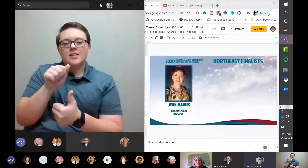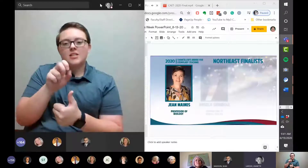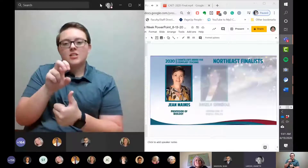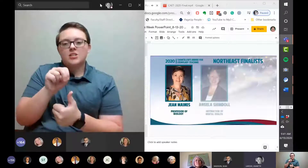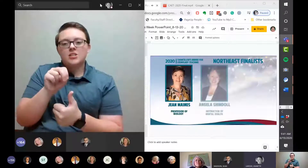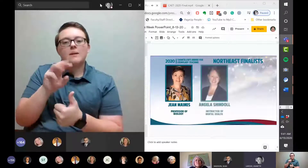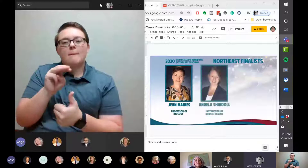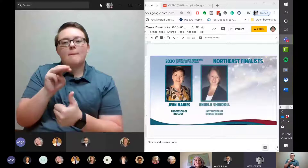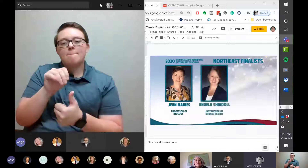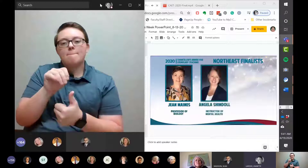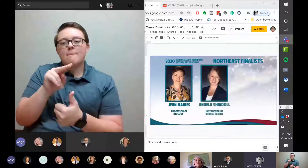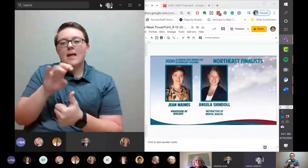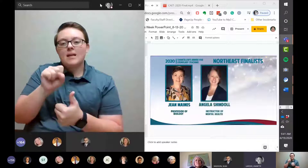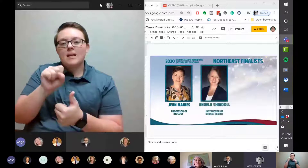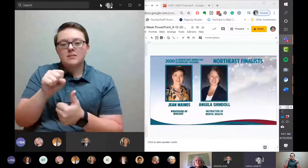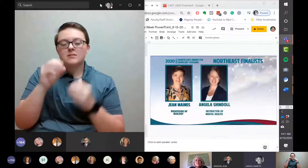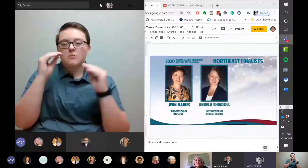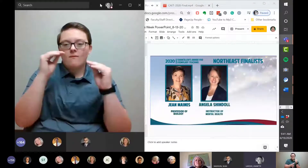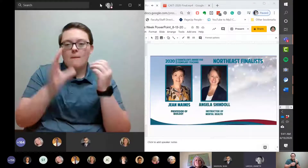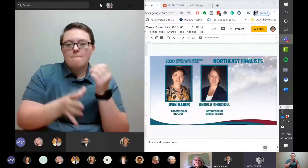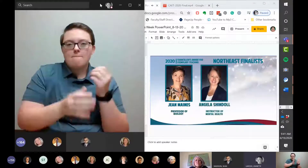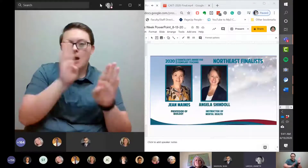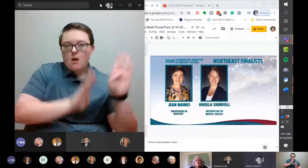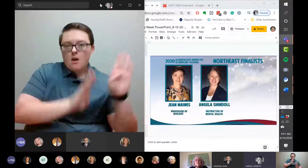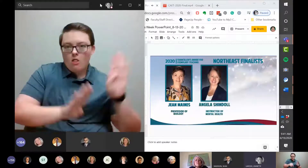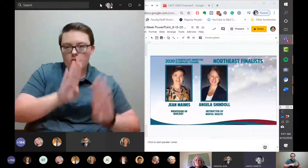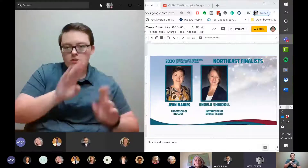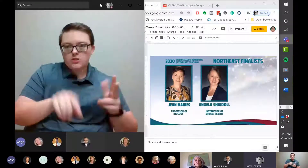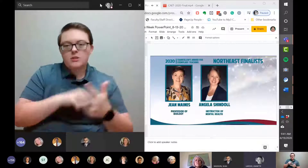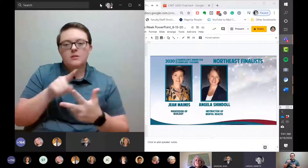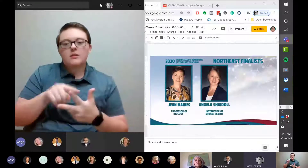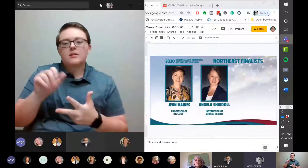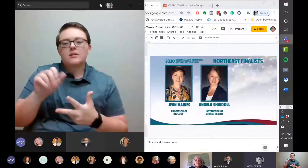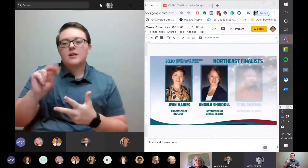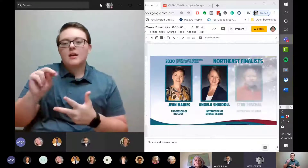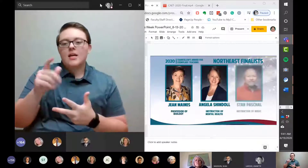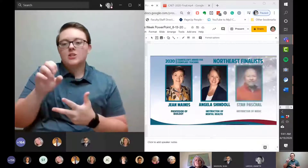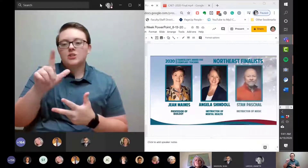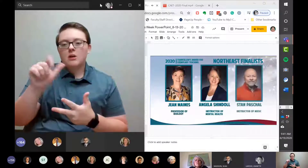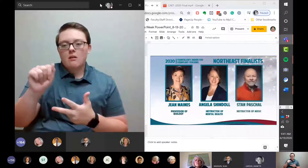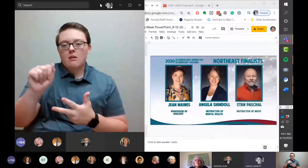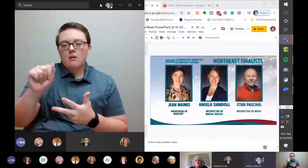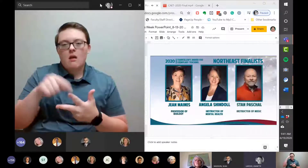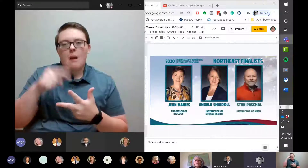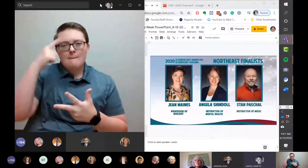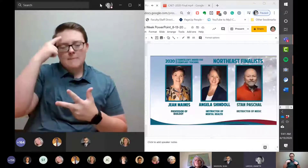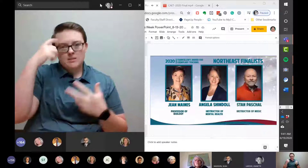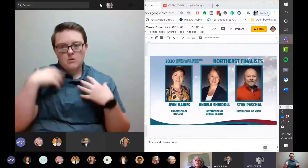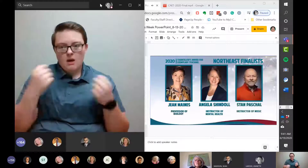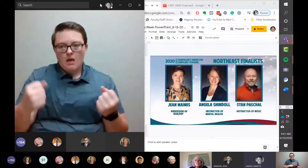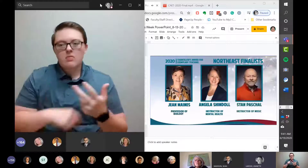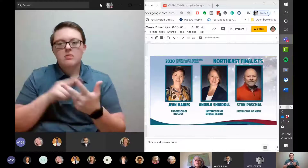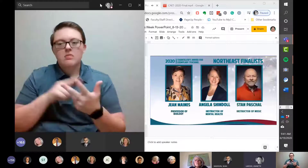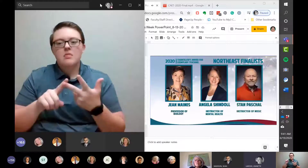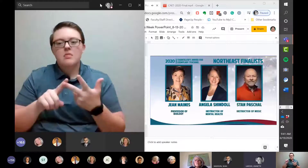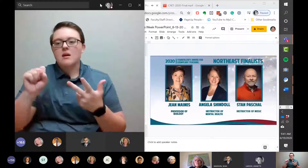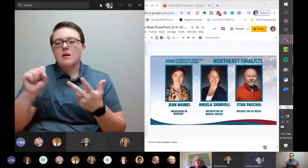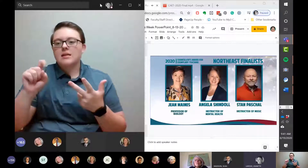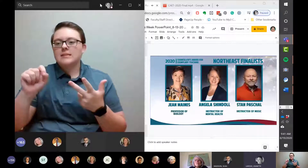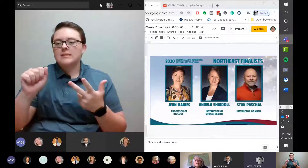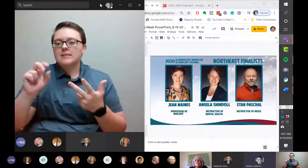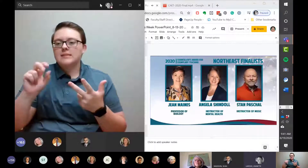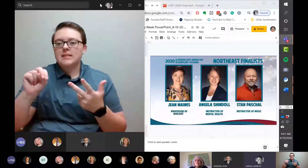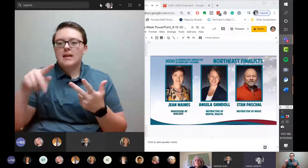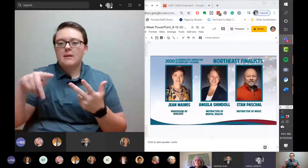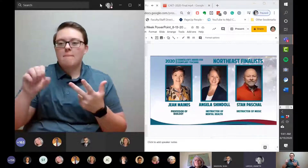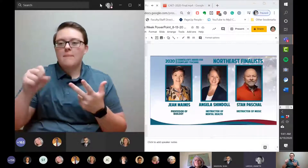Biology, Miss Angela Schendal, Instructor of Mental Health, and Mr. Stan Paschal, Instructor of